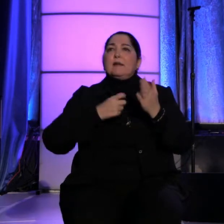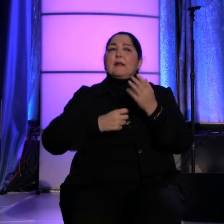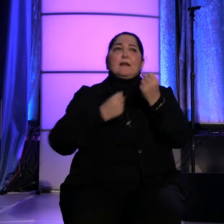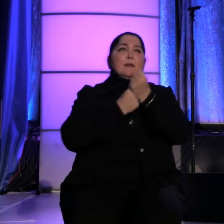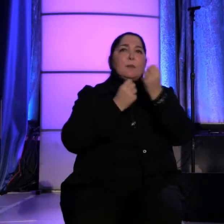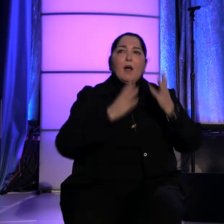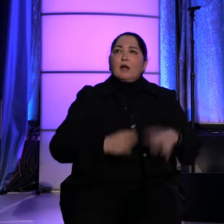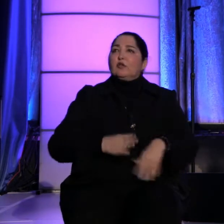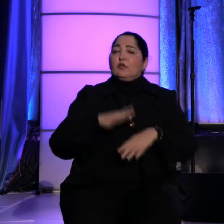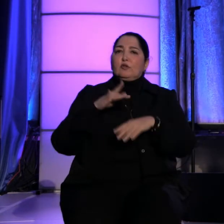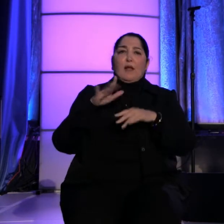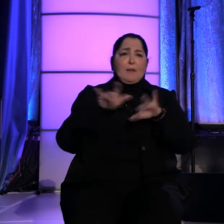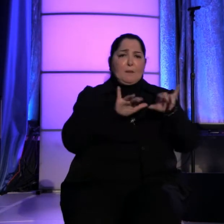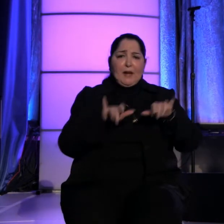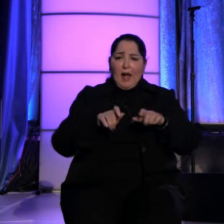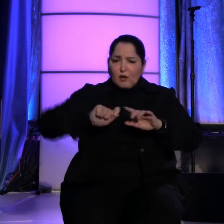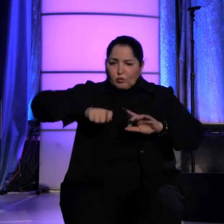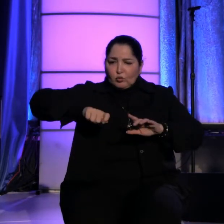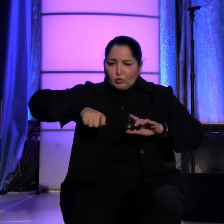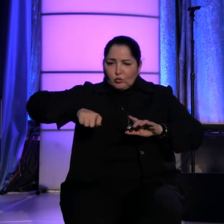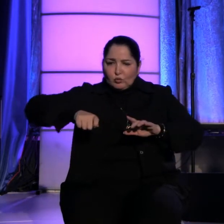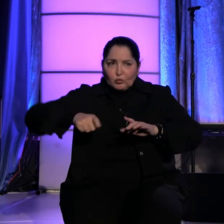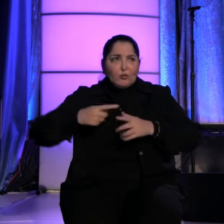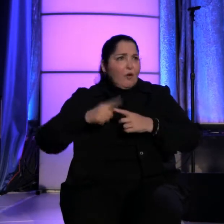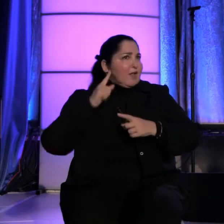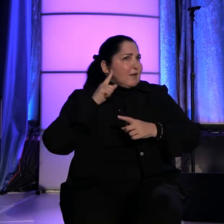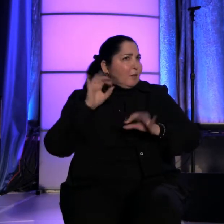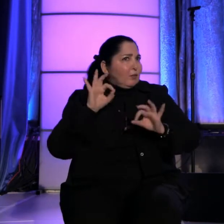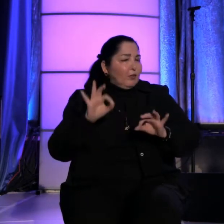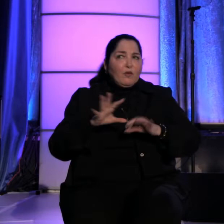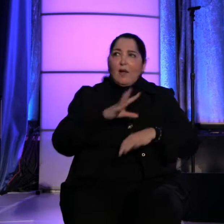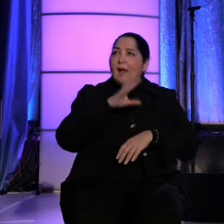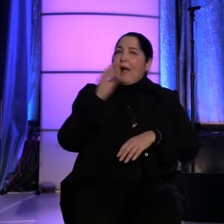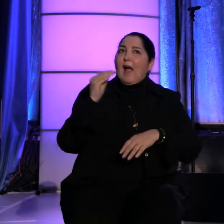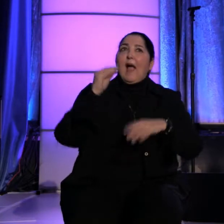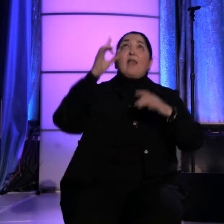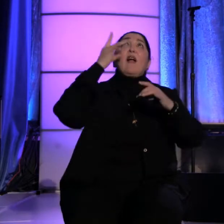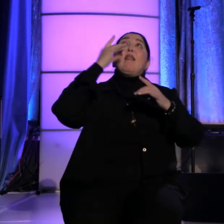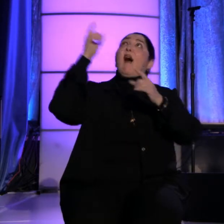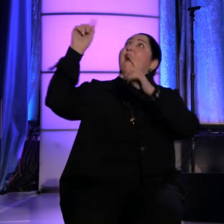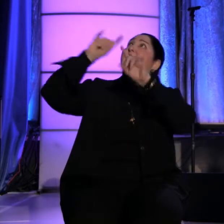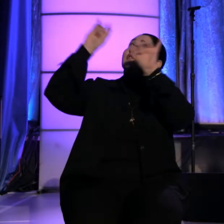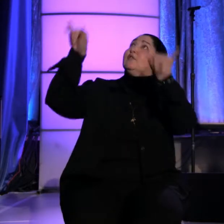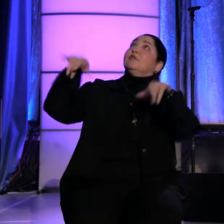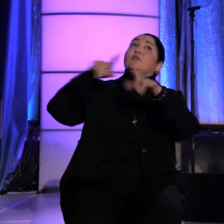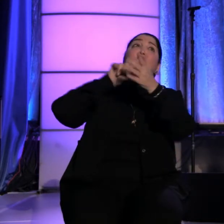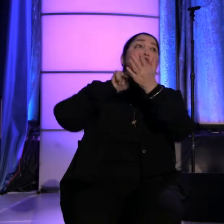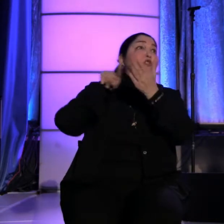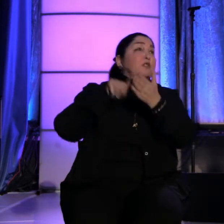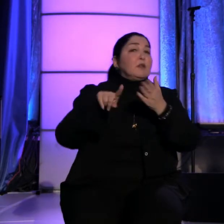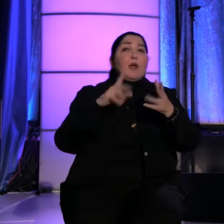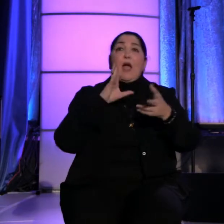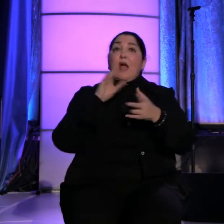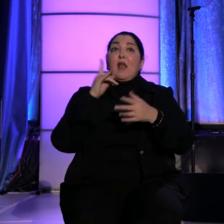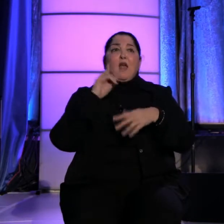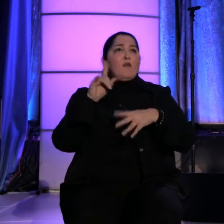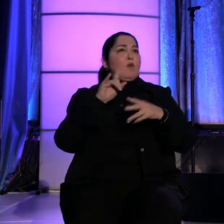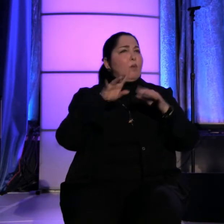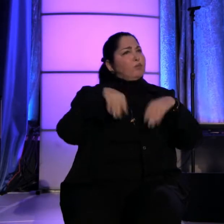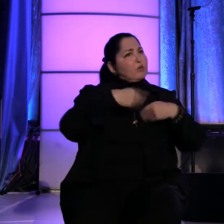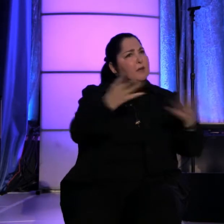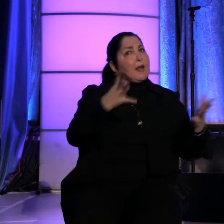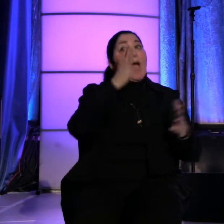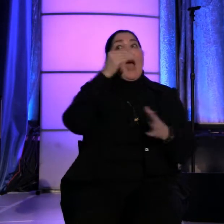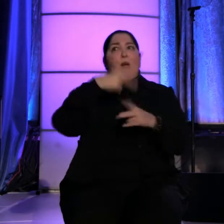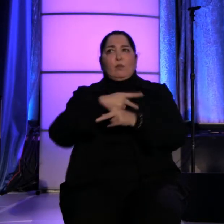the pianos and checking and rechecking the sound and lighting systems. And what if you're also presenting and producing? And how do you obtain